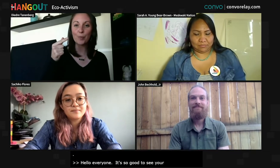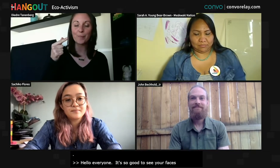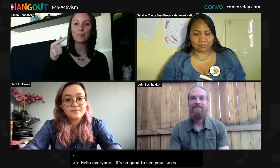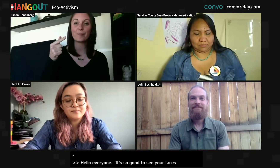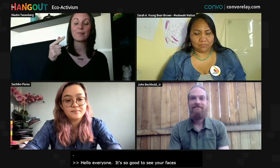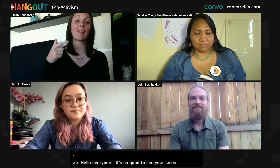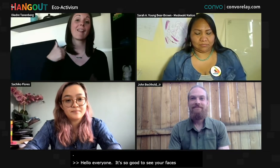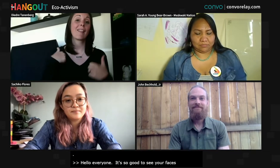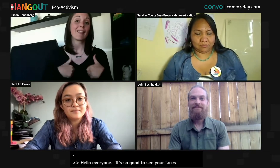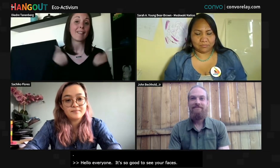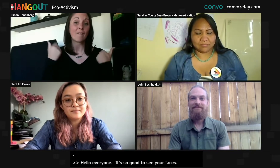Tanenberg,